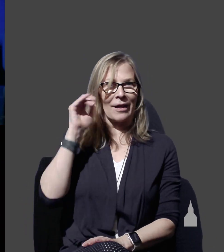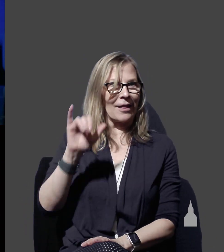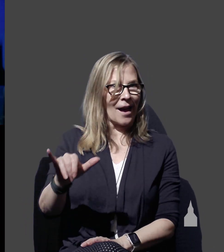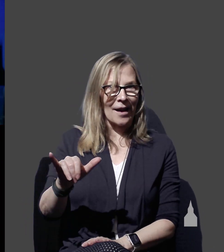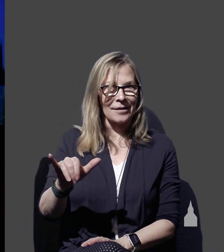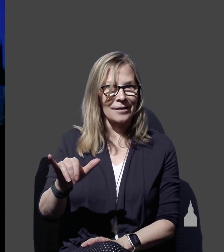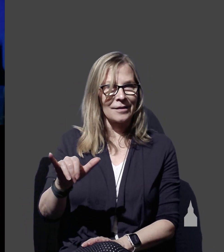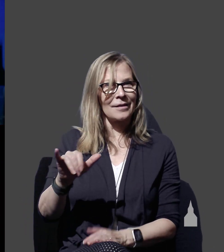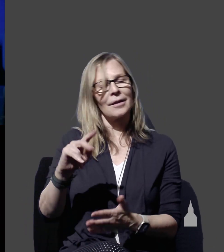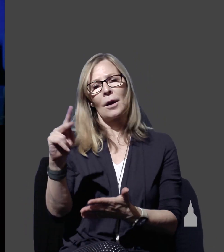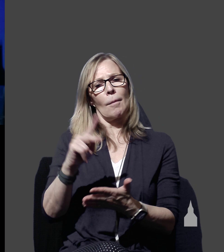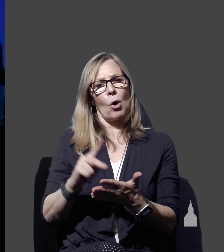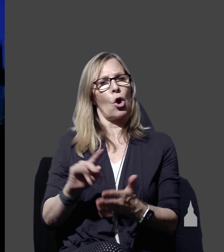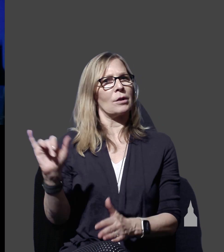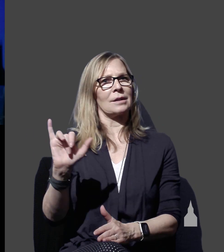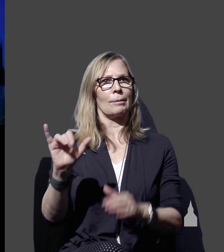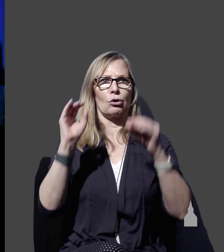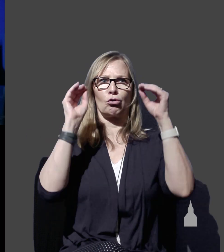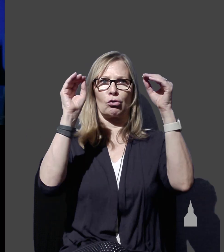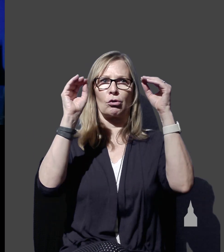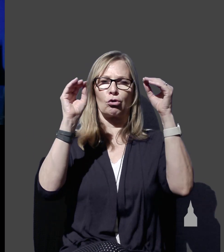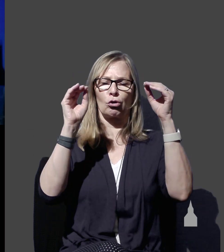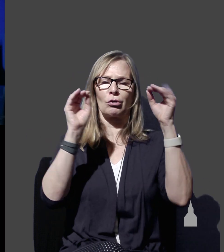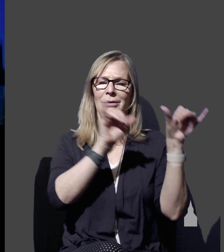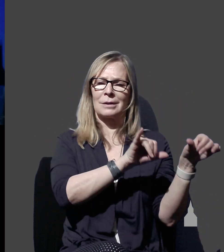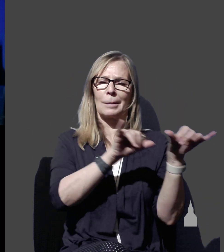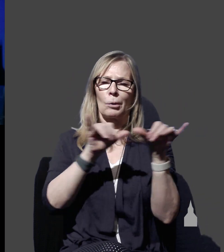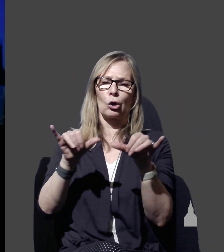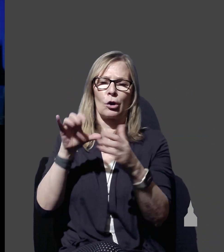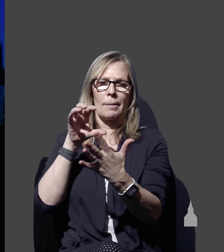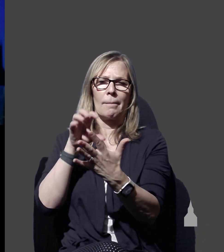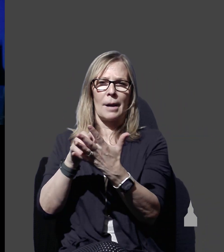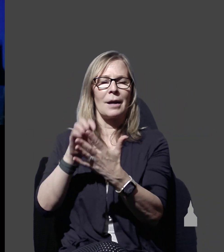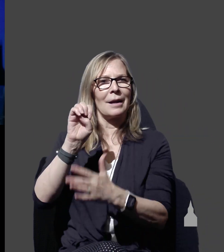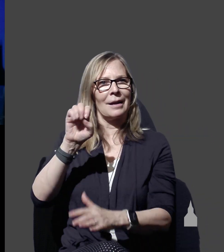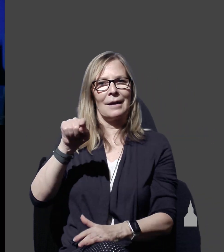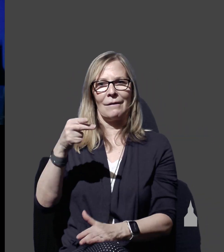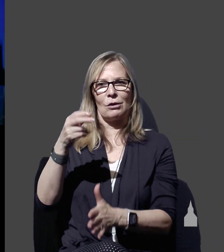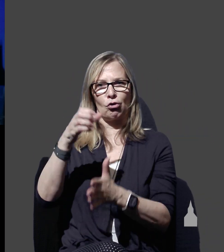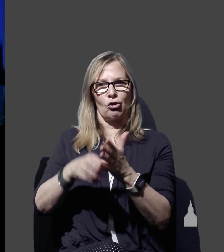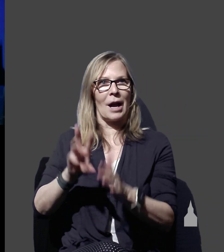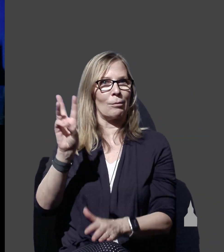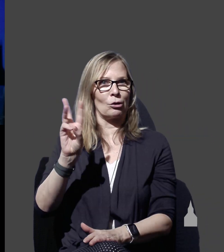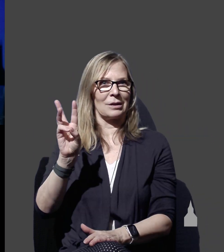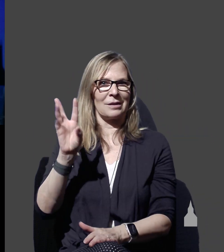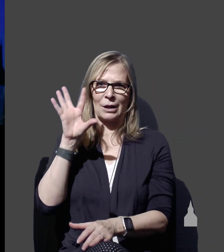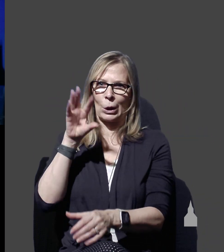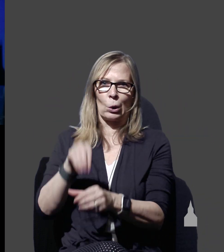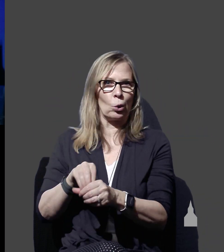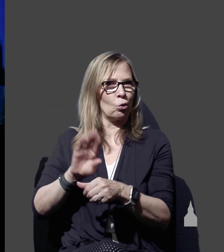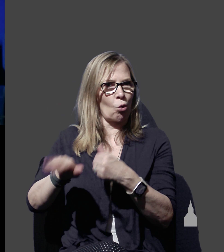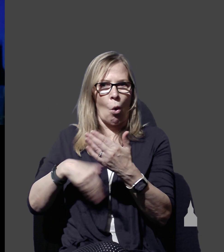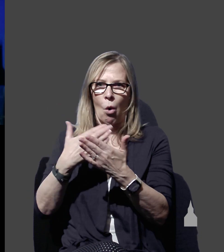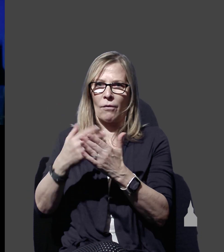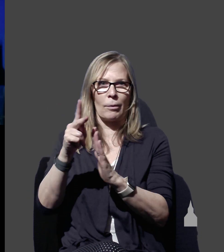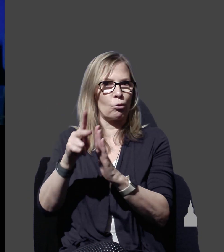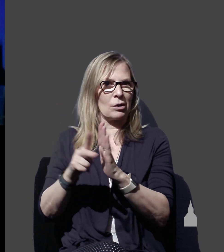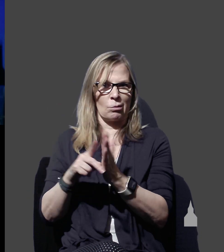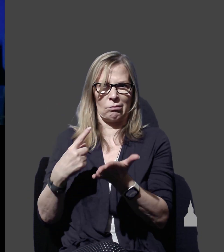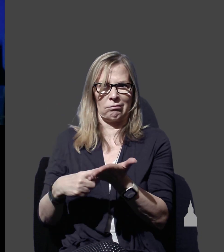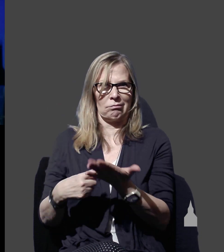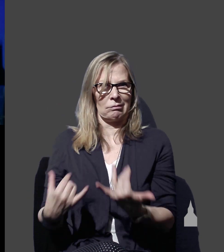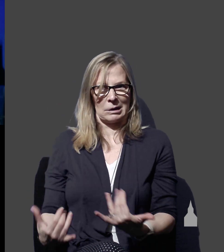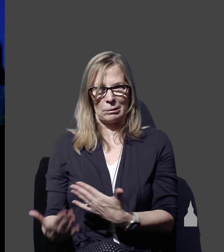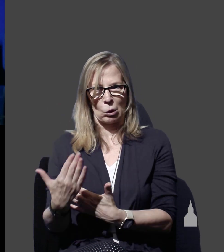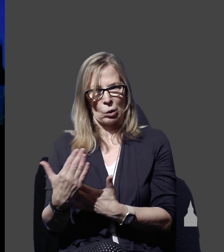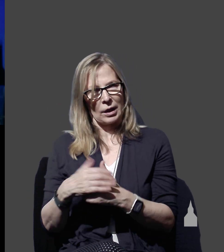Paul gave very similar instruction. In fact, there's a parallel passage in Ephesians 6 that deals with all the same principles we're covering this morning. But in